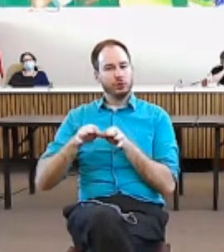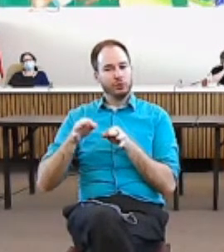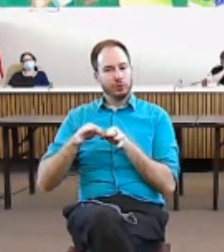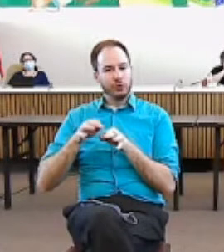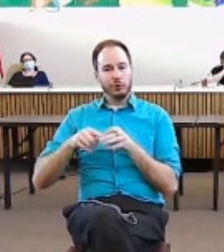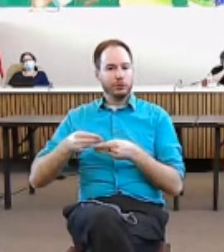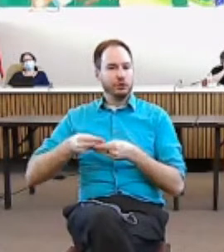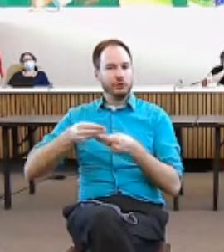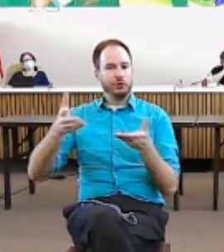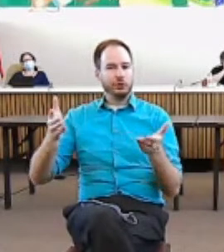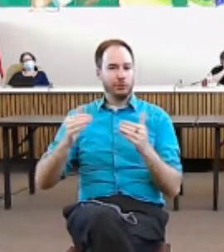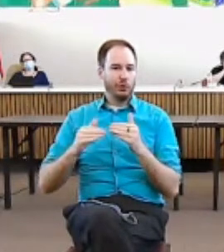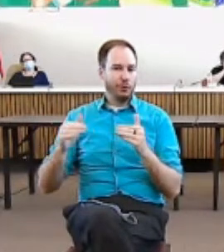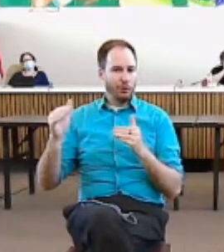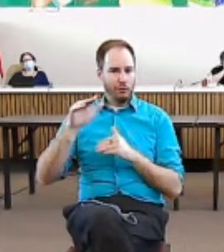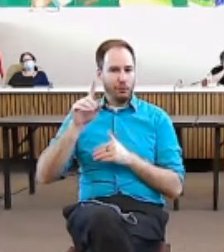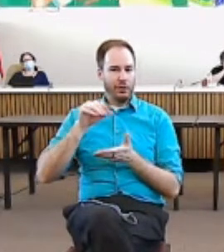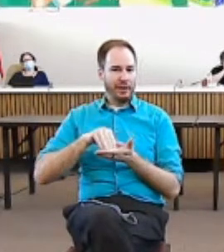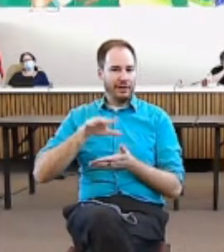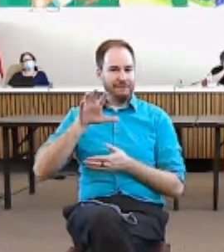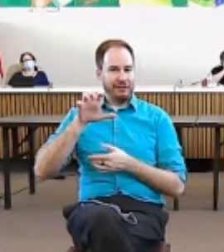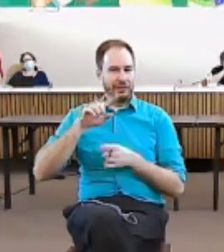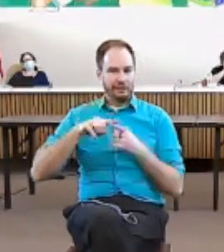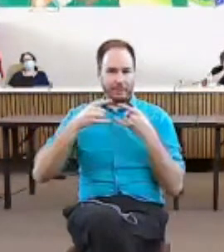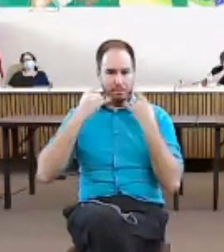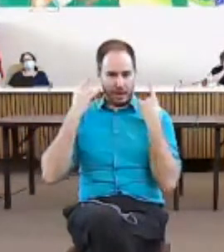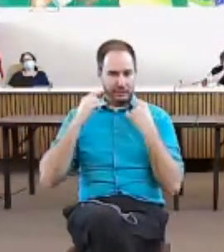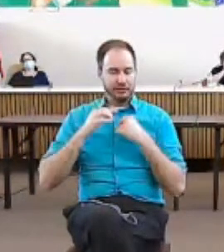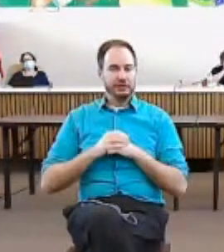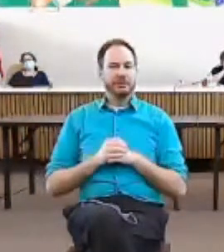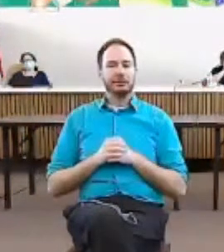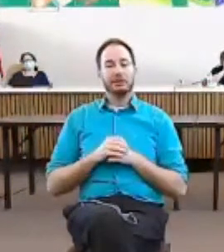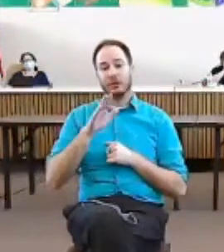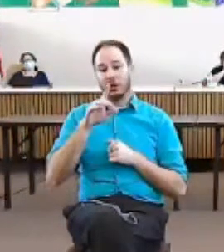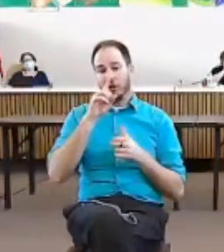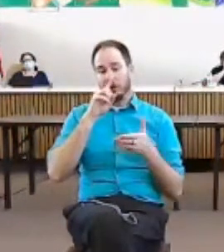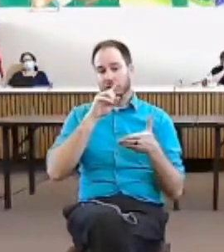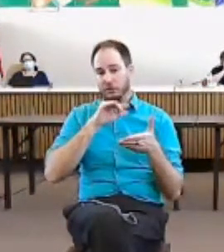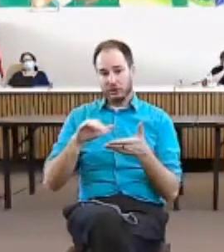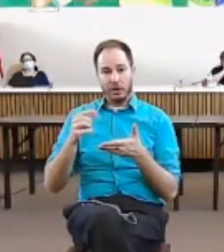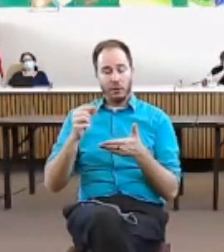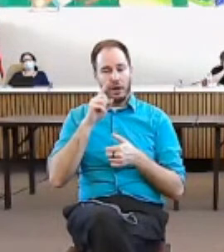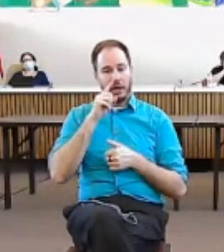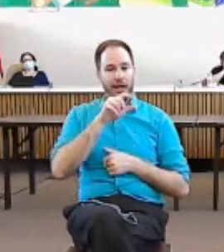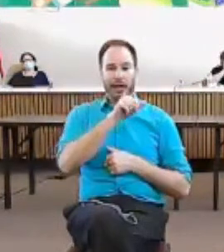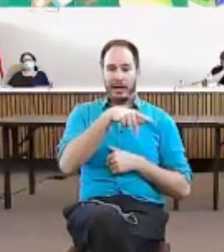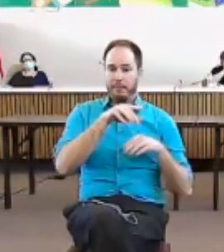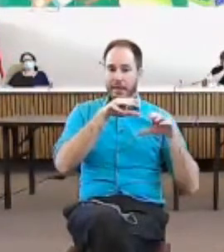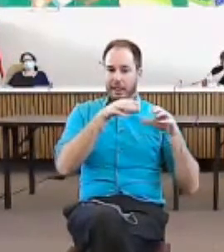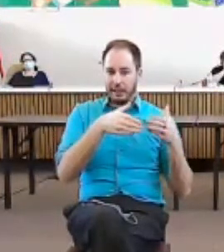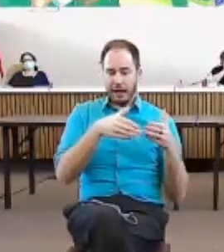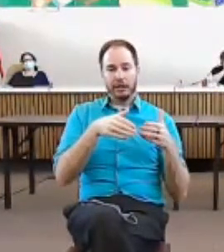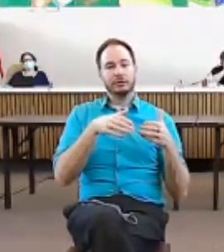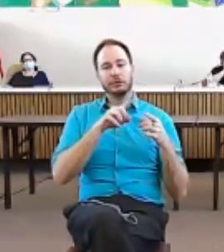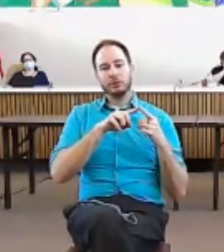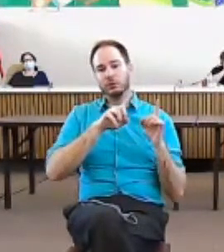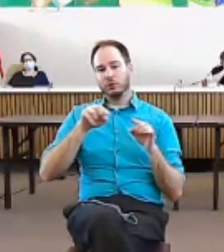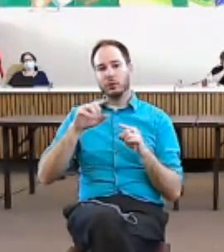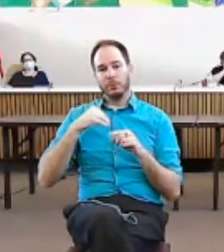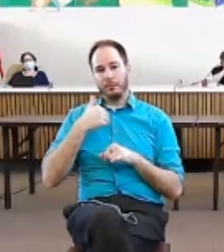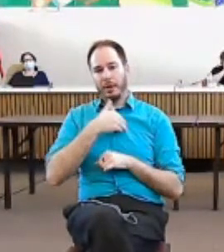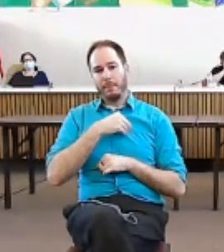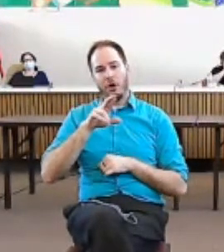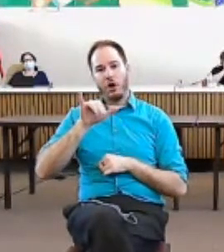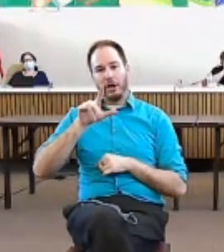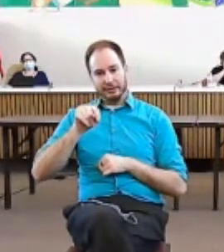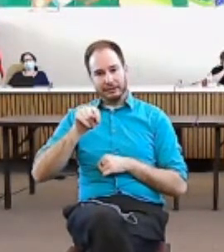distributed over 1,500 masks. Her studies included AP classes and being a member of